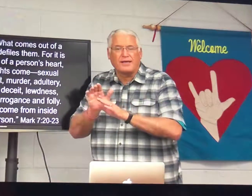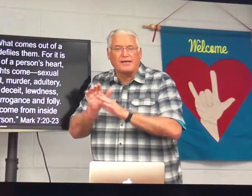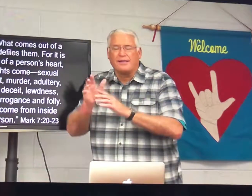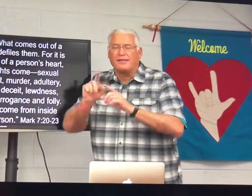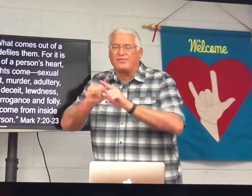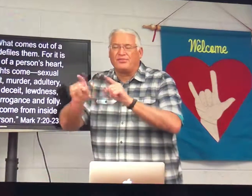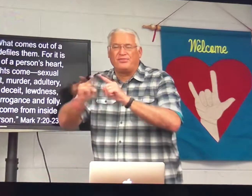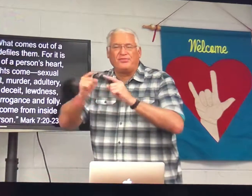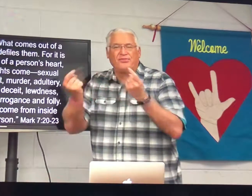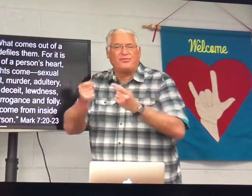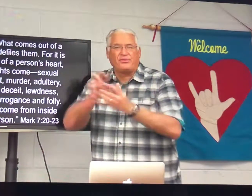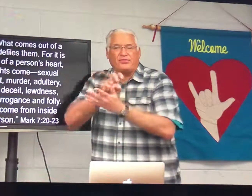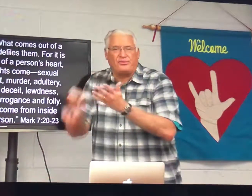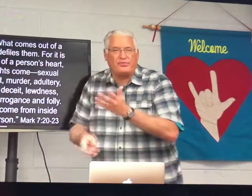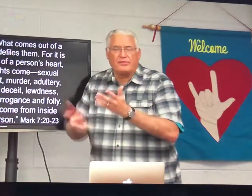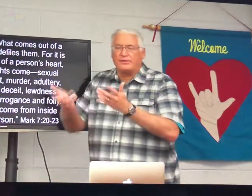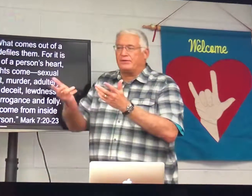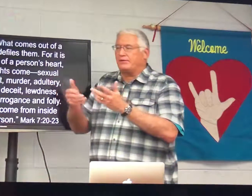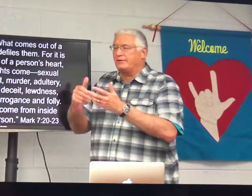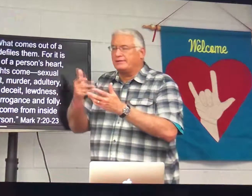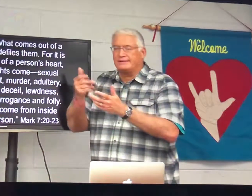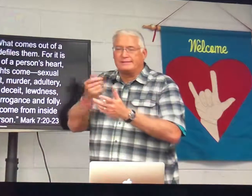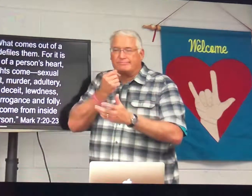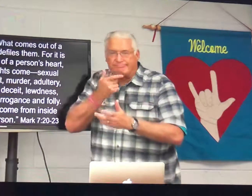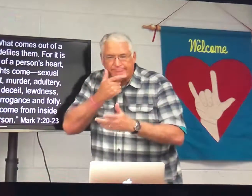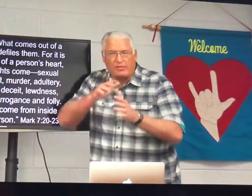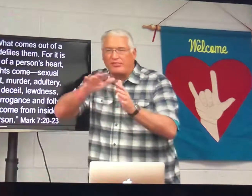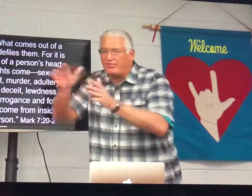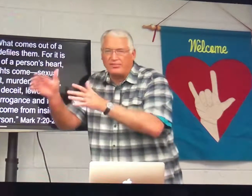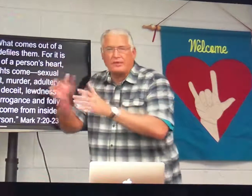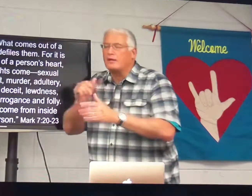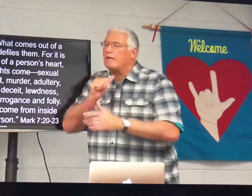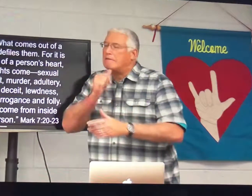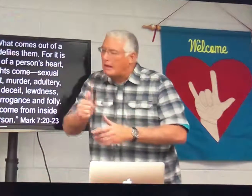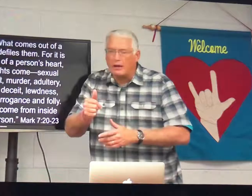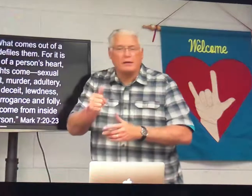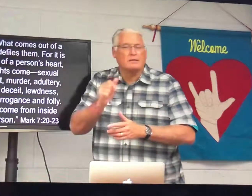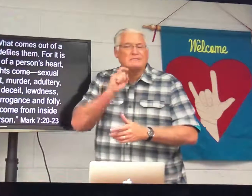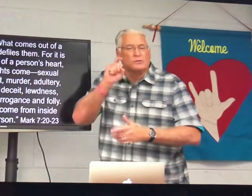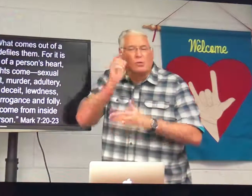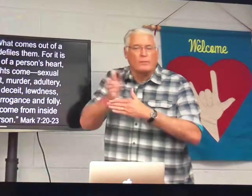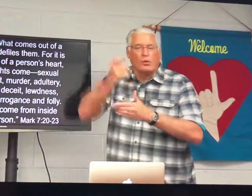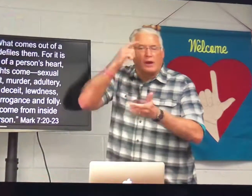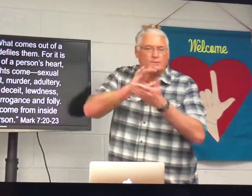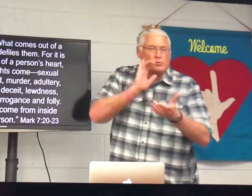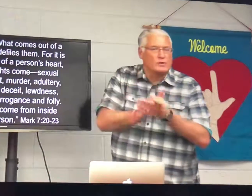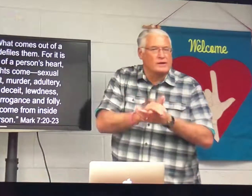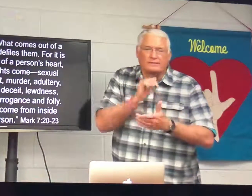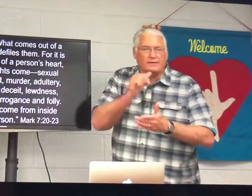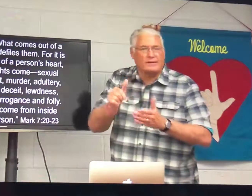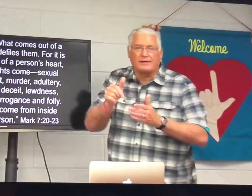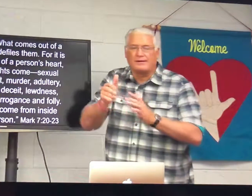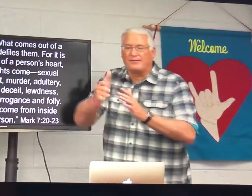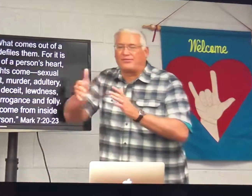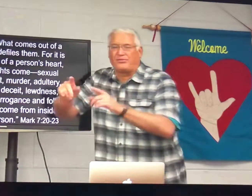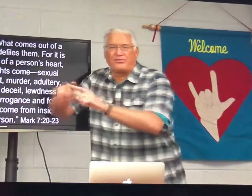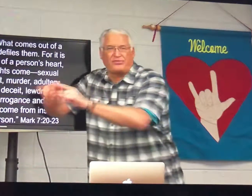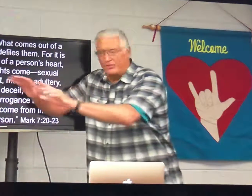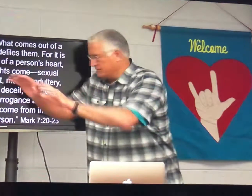Now, there was a game here, and I can't for the life of me remember the team that they were playing, but as you see Matt Duffy playing a